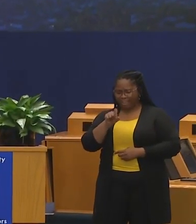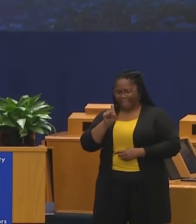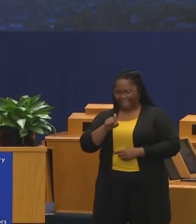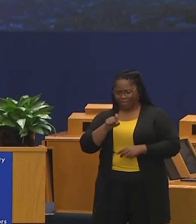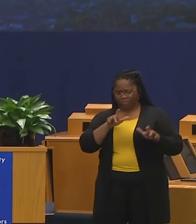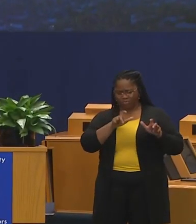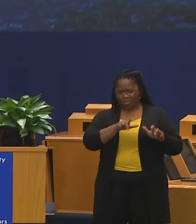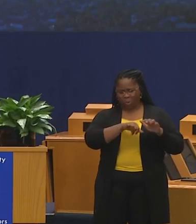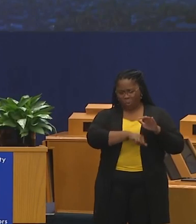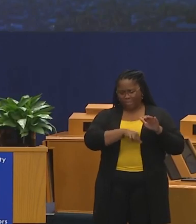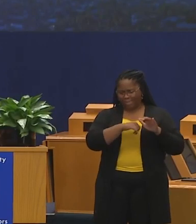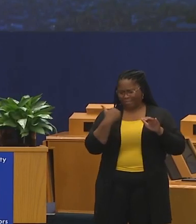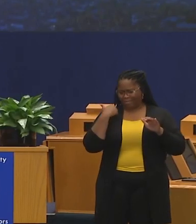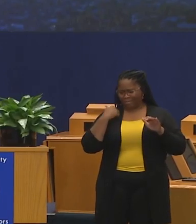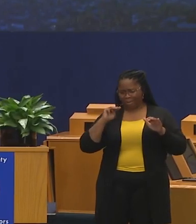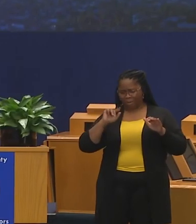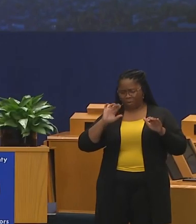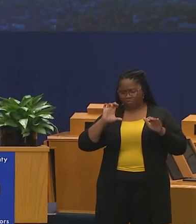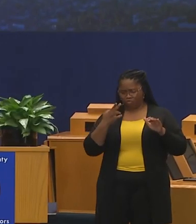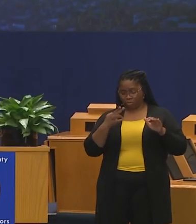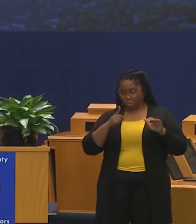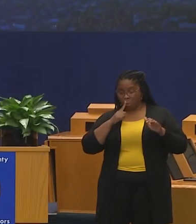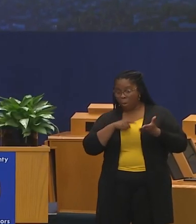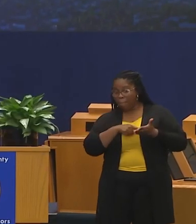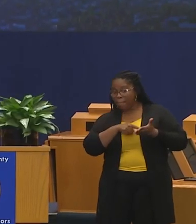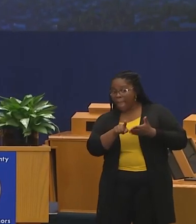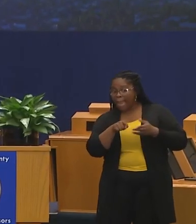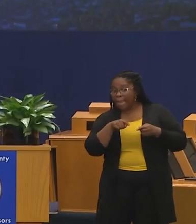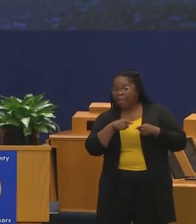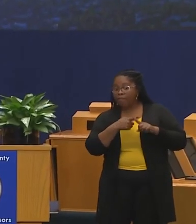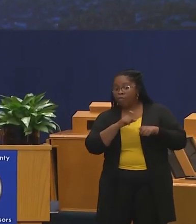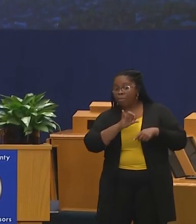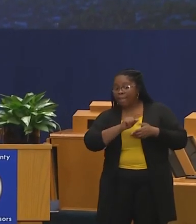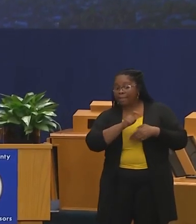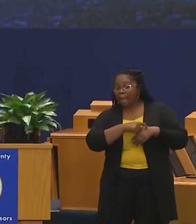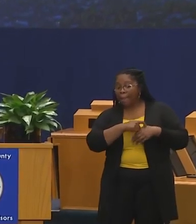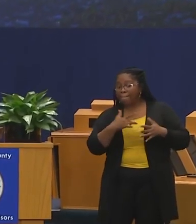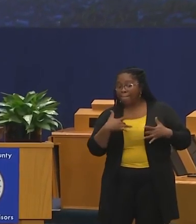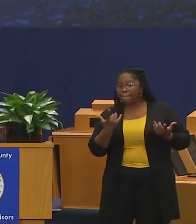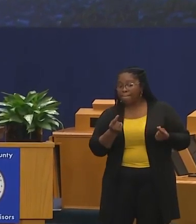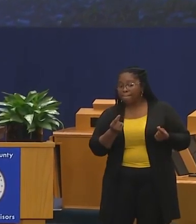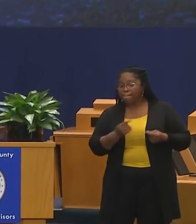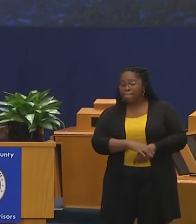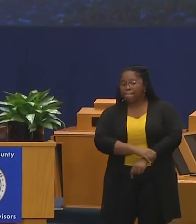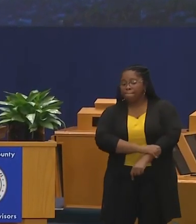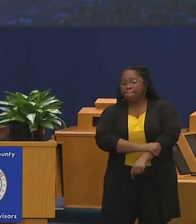those deputies be paid for the time that they had to quarantine? Where does that stand?